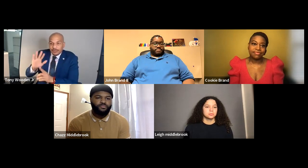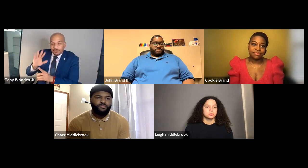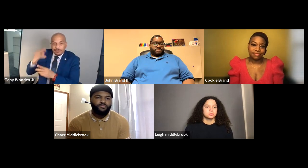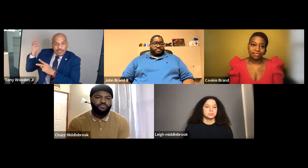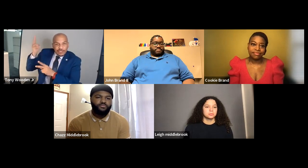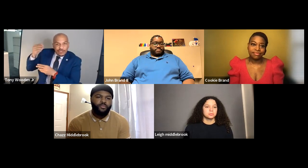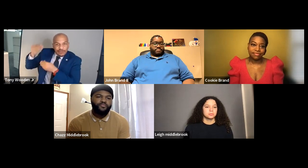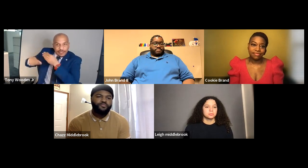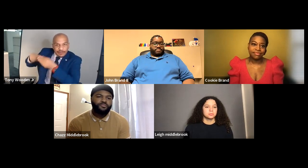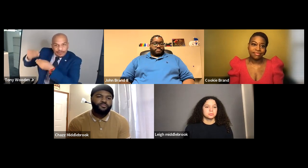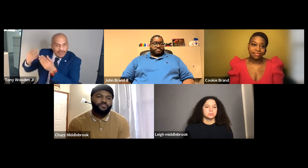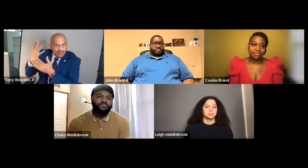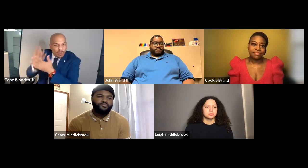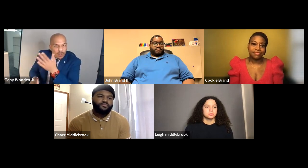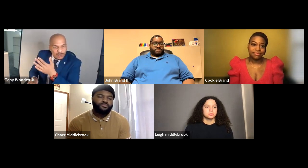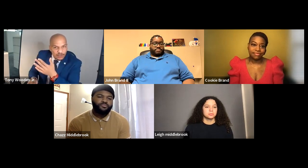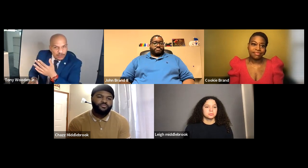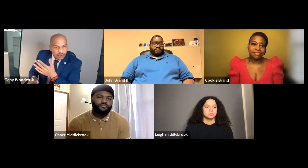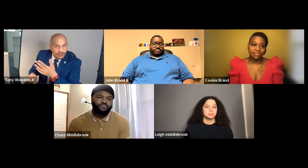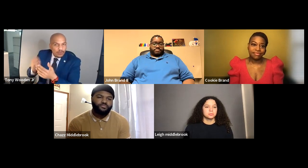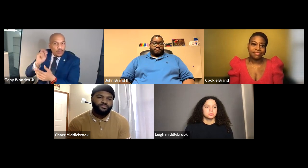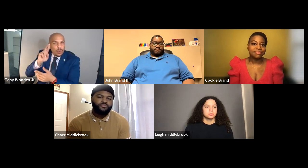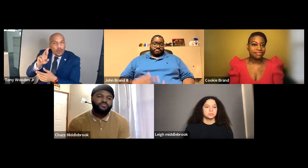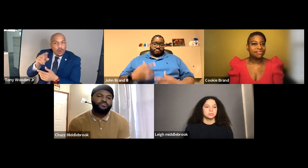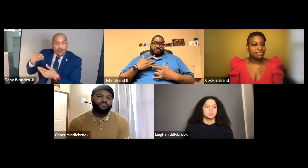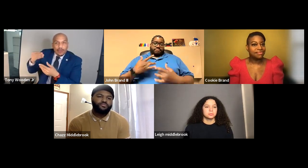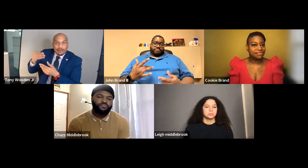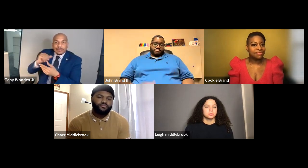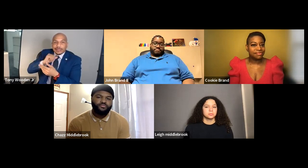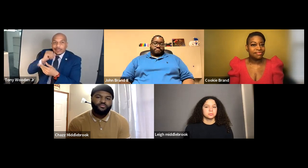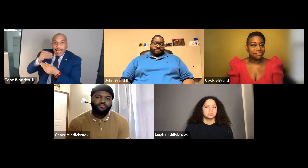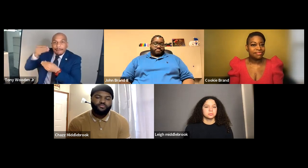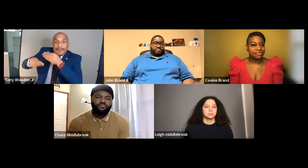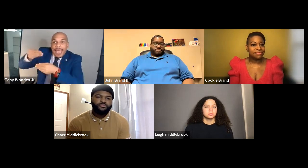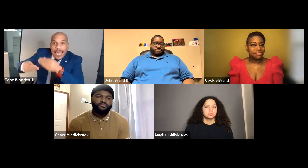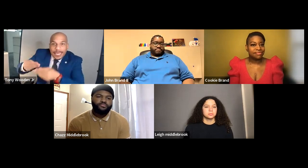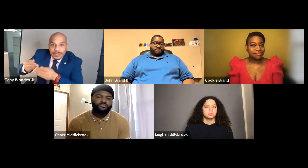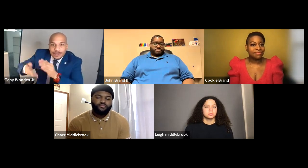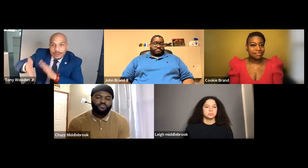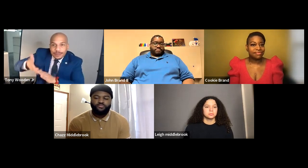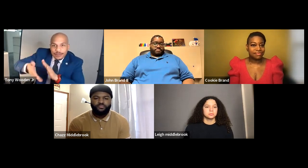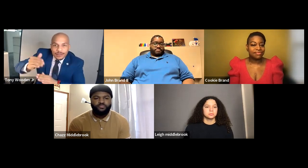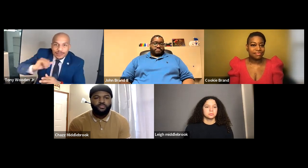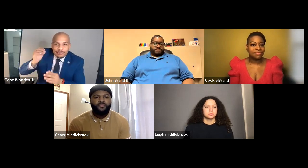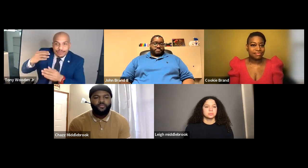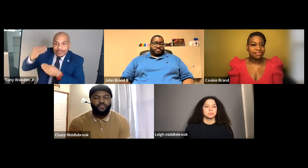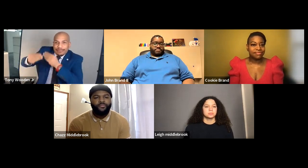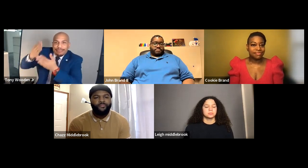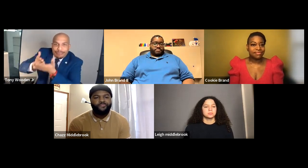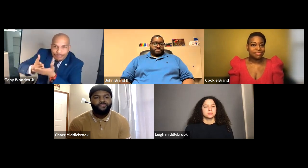families generationally, and the history that we have. So many of that history has been erased or been lost or hasn't been passed